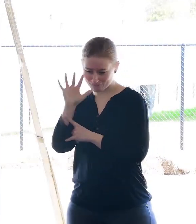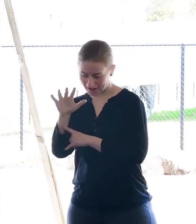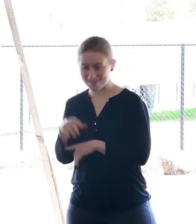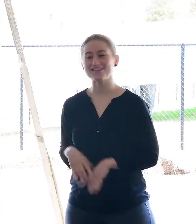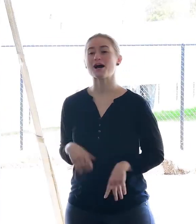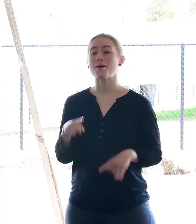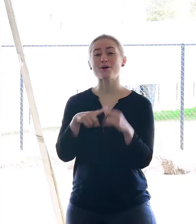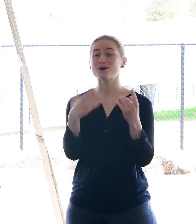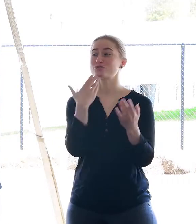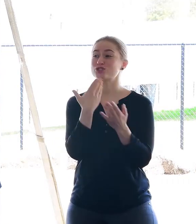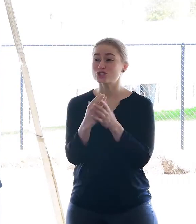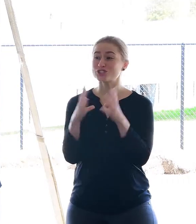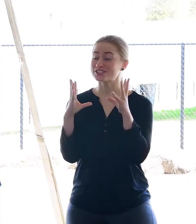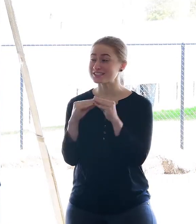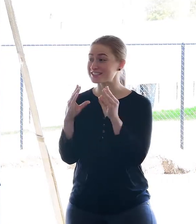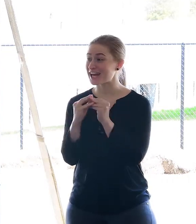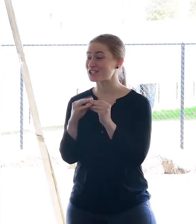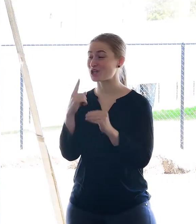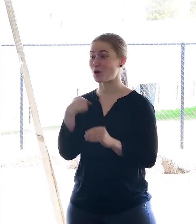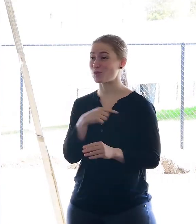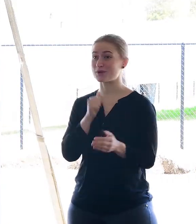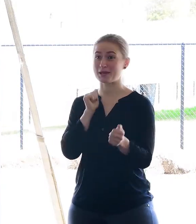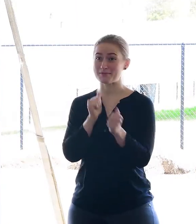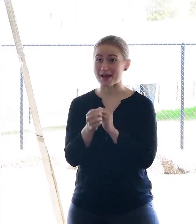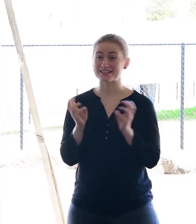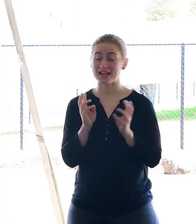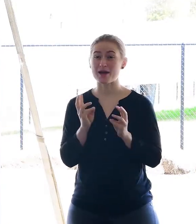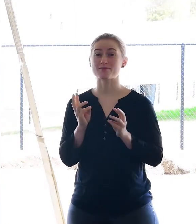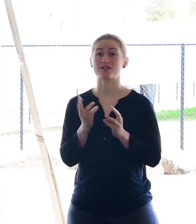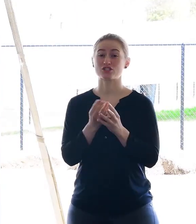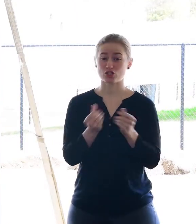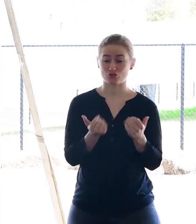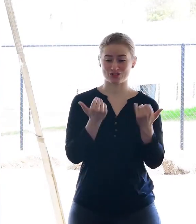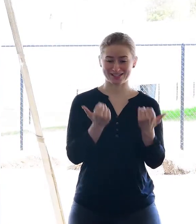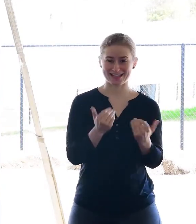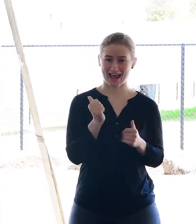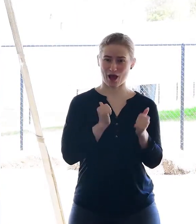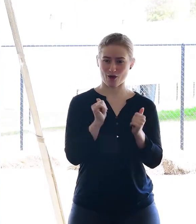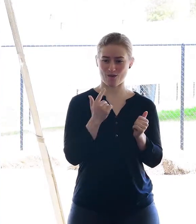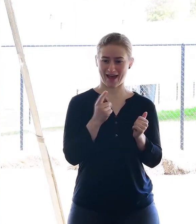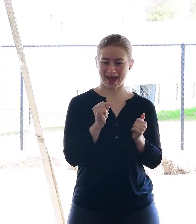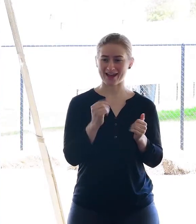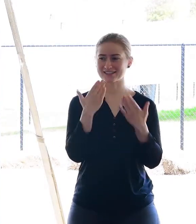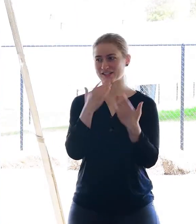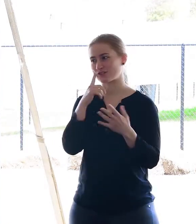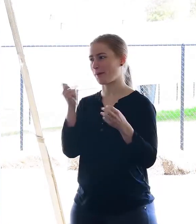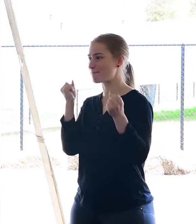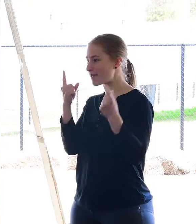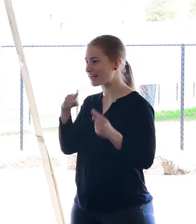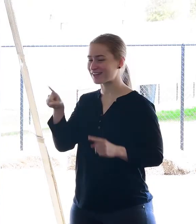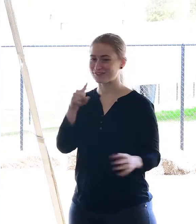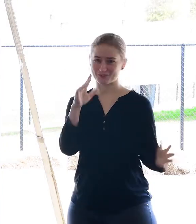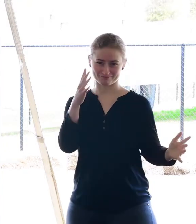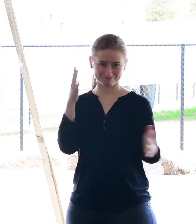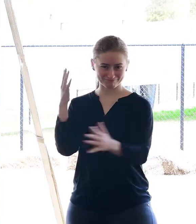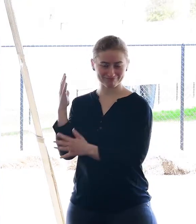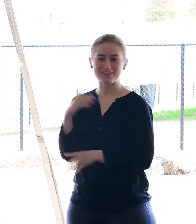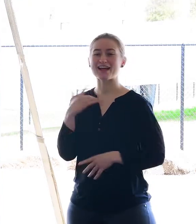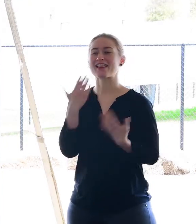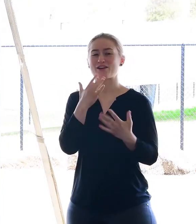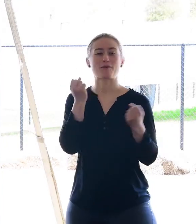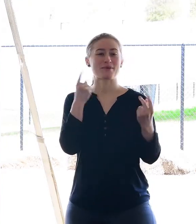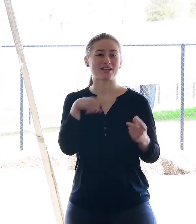And it was a good session too. We passed Climate Solutions Now Act, and thanks to so many of you who advocated for